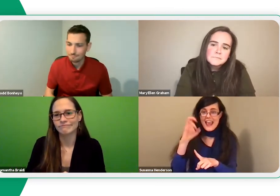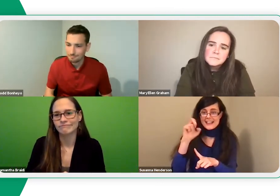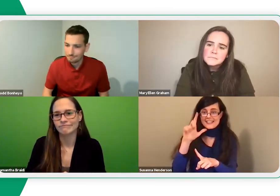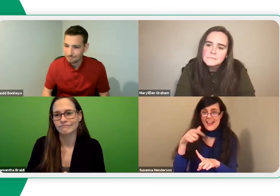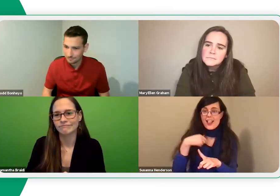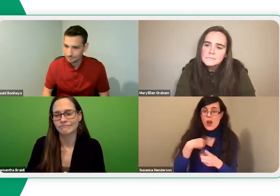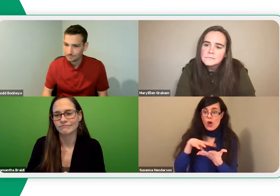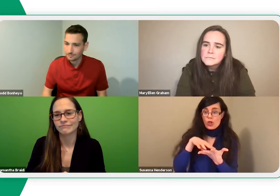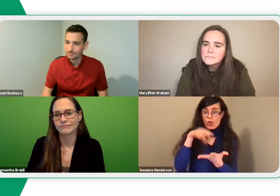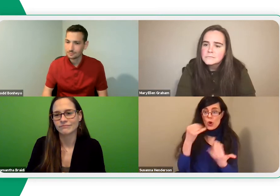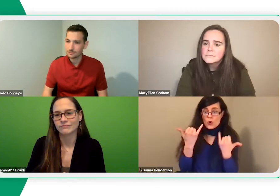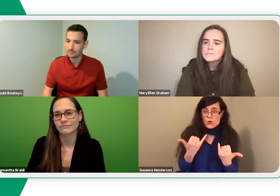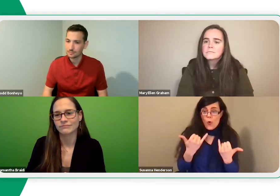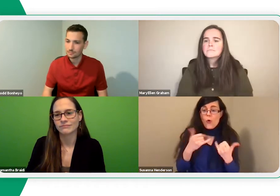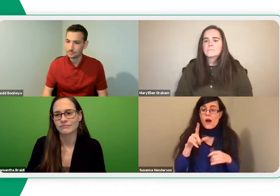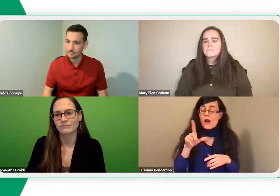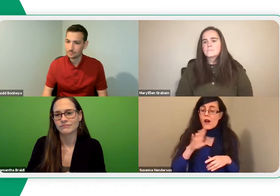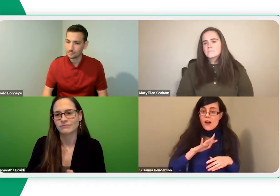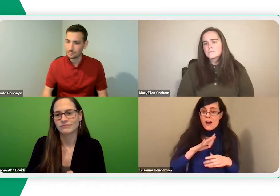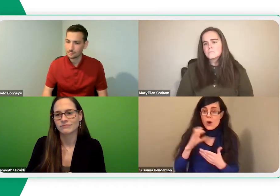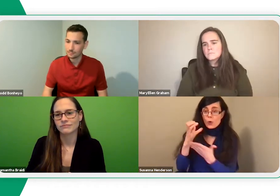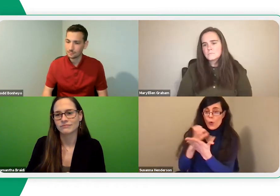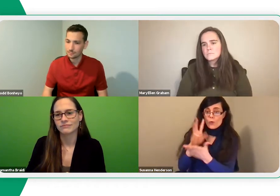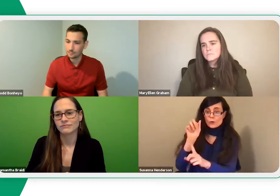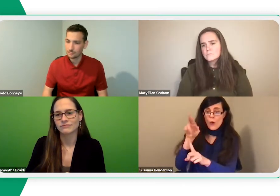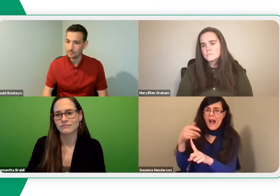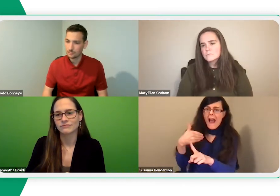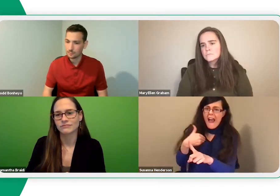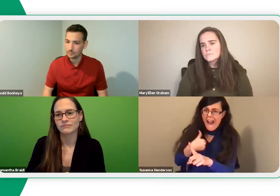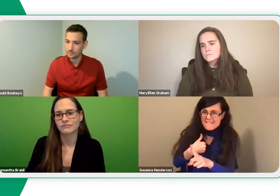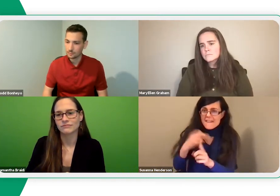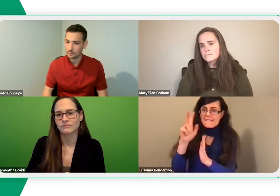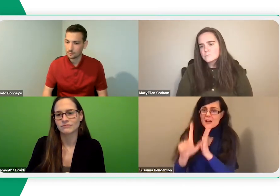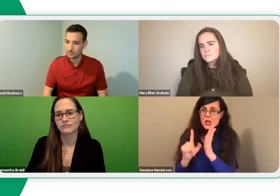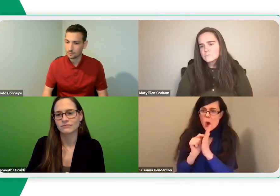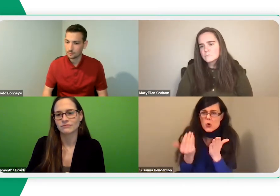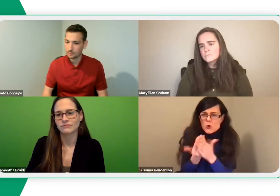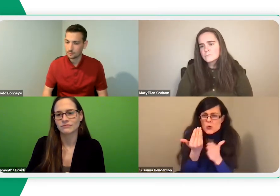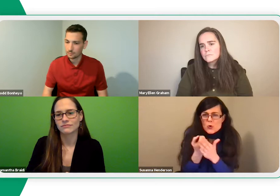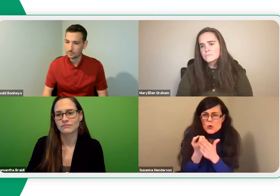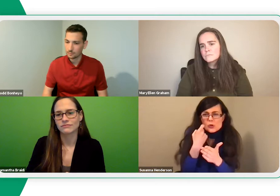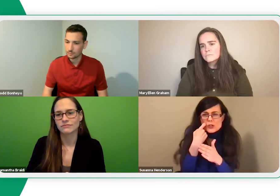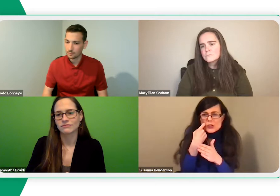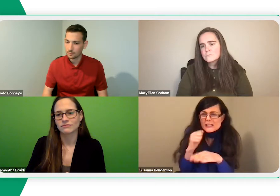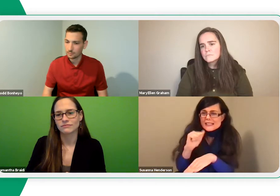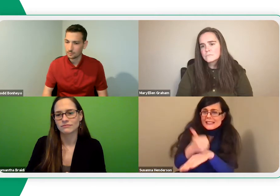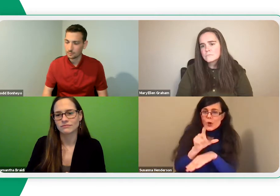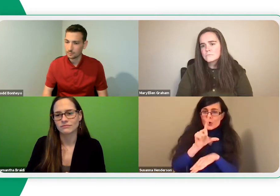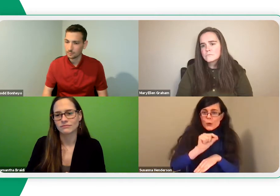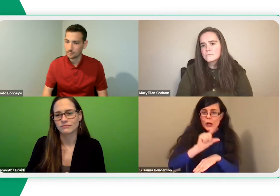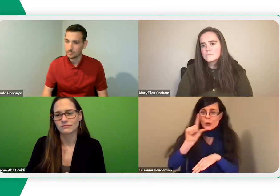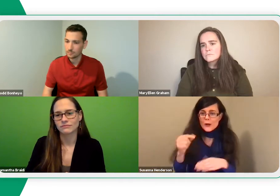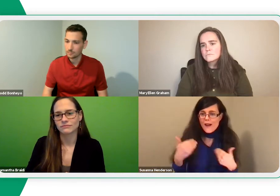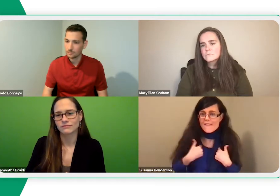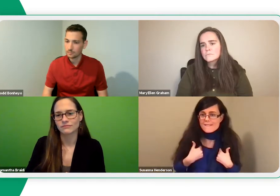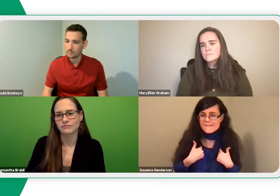lesson. So I wanted to add with Excel, what I learned about Excel, which was cool, the course, there's a video, it's a new